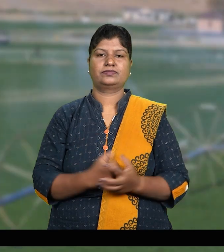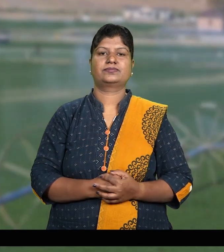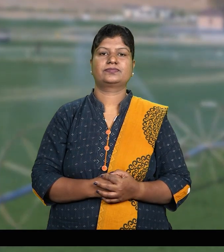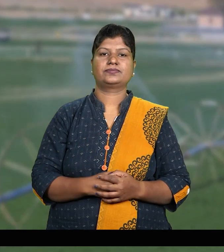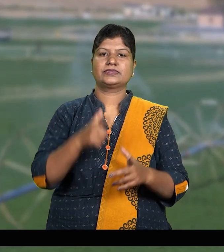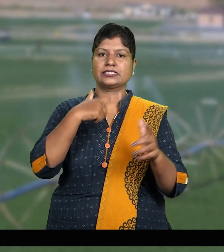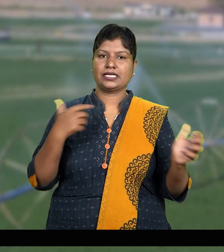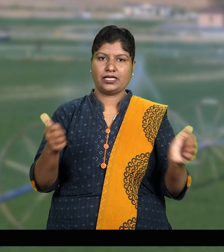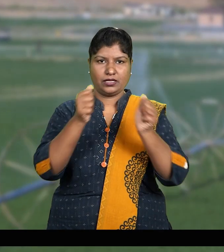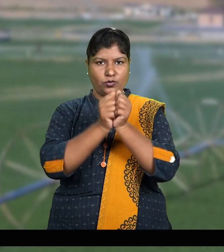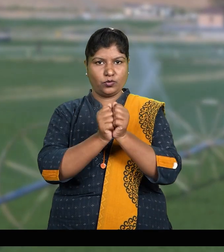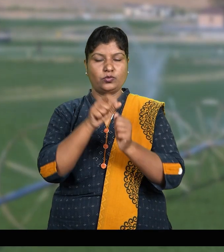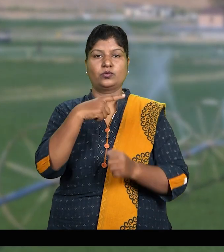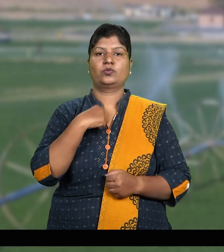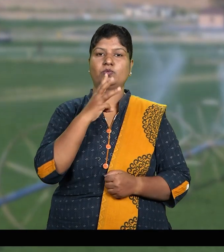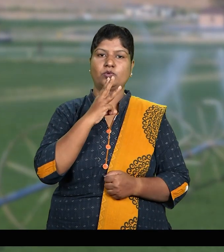Along with water,